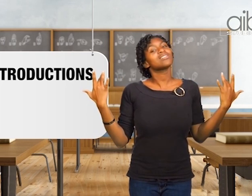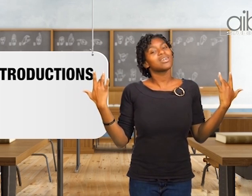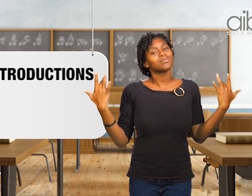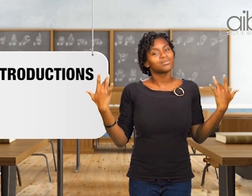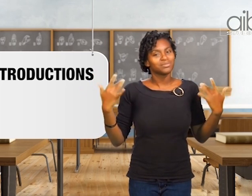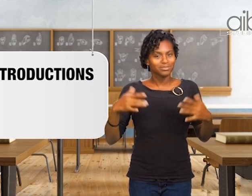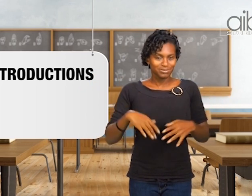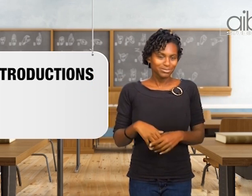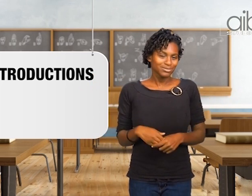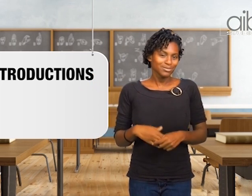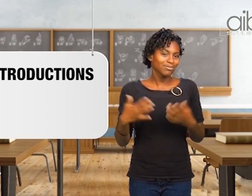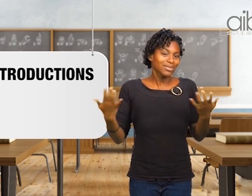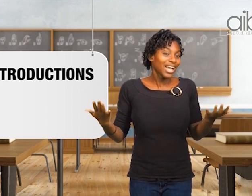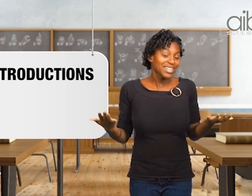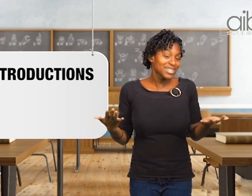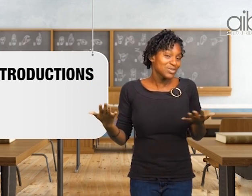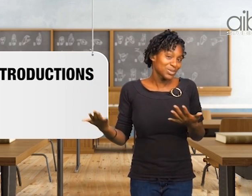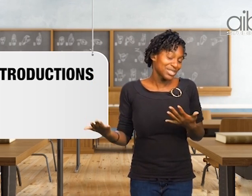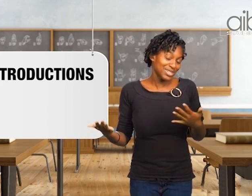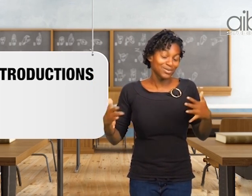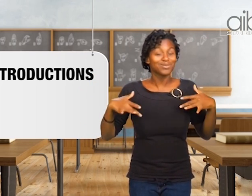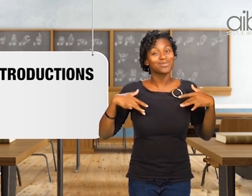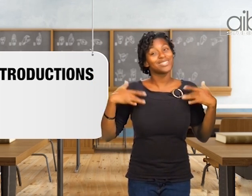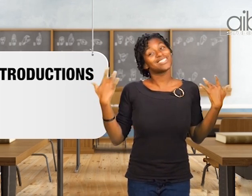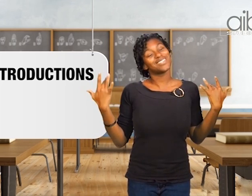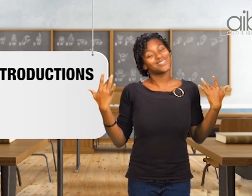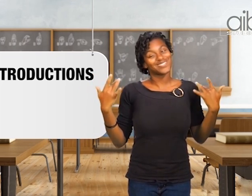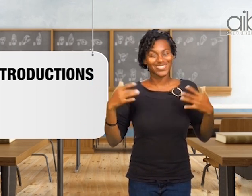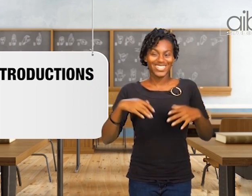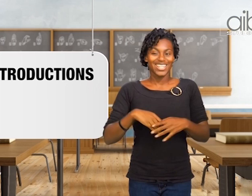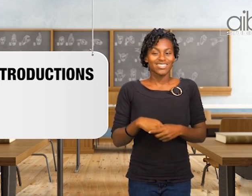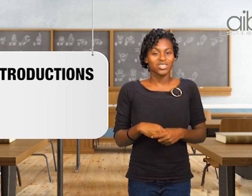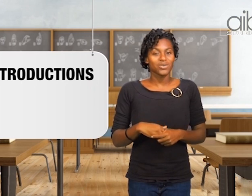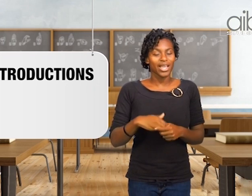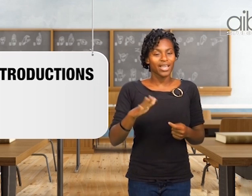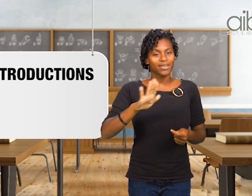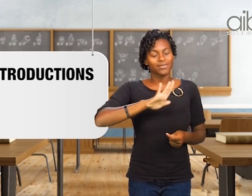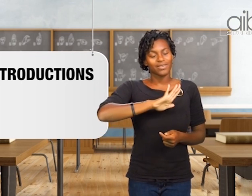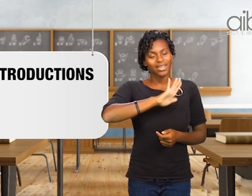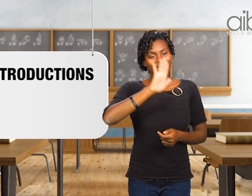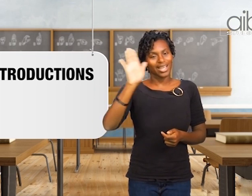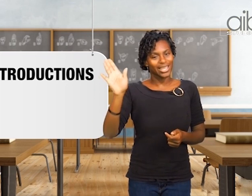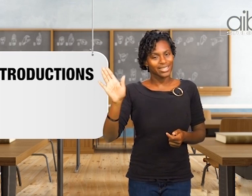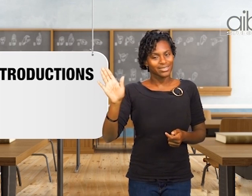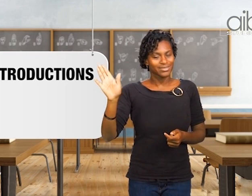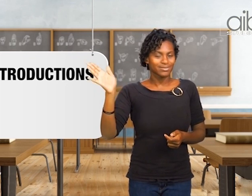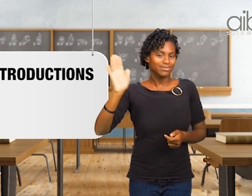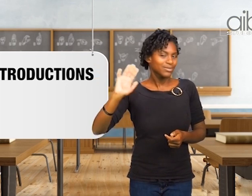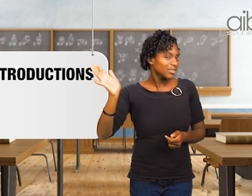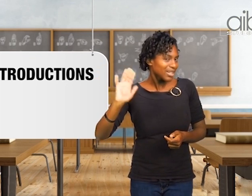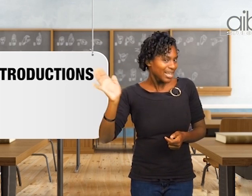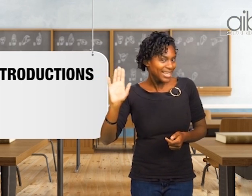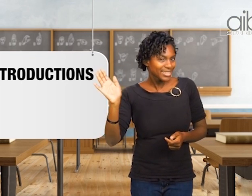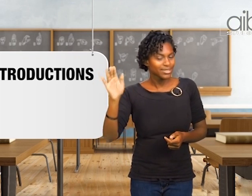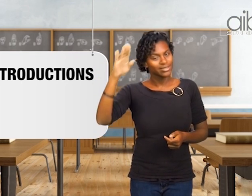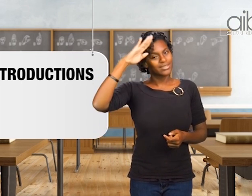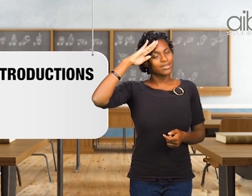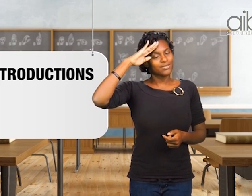up? I think it's really cute. What's up? So you have hi or hi,